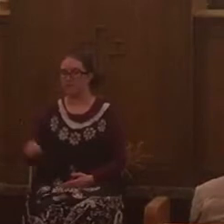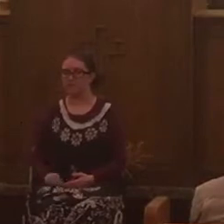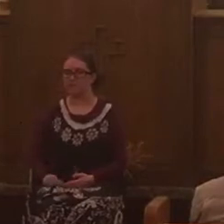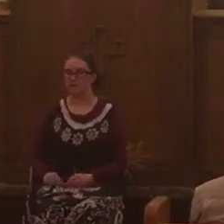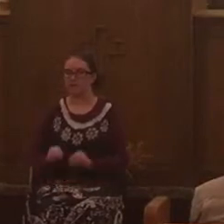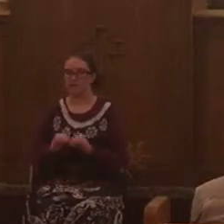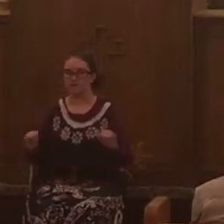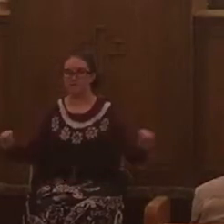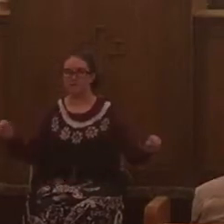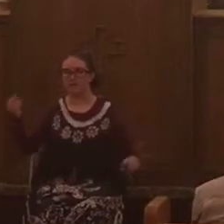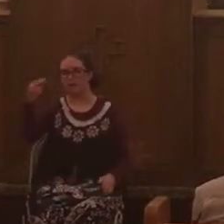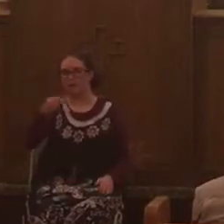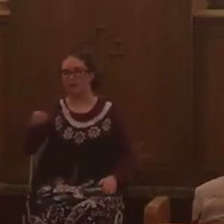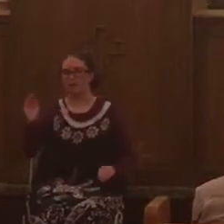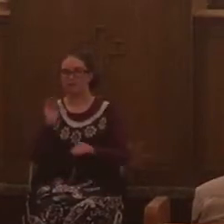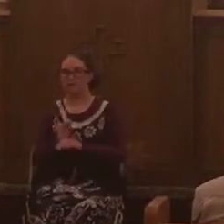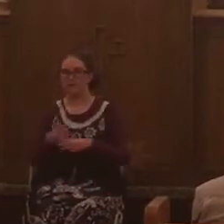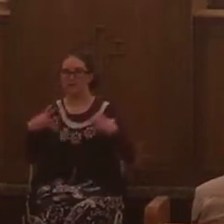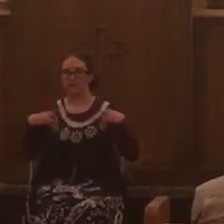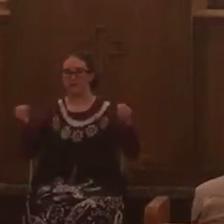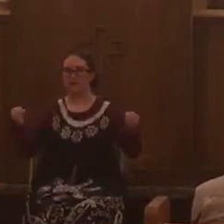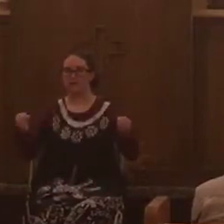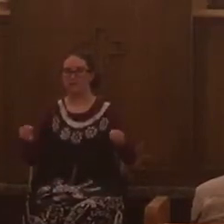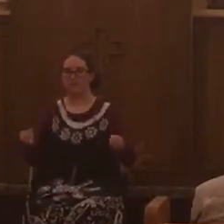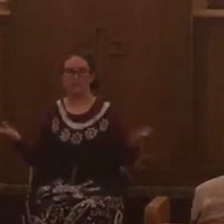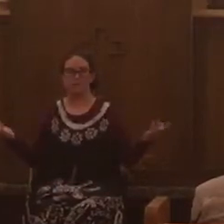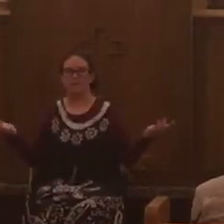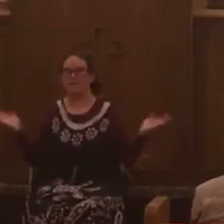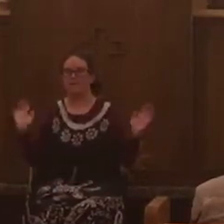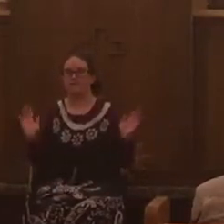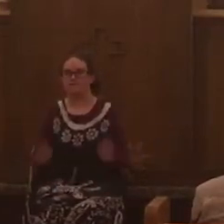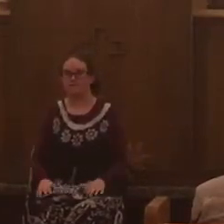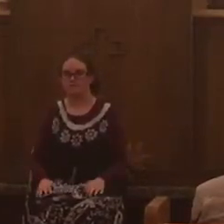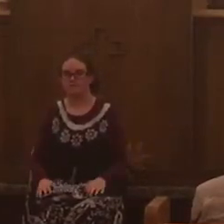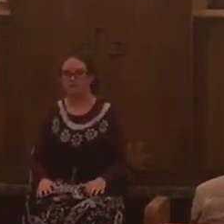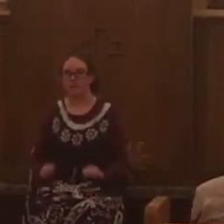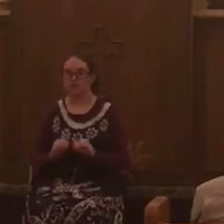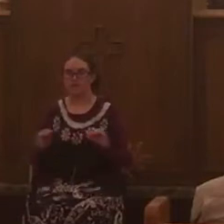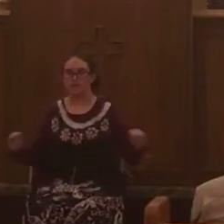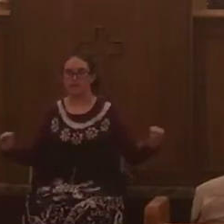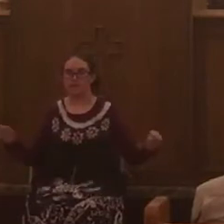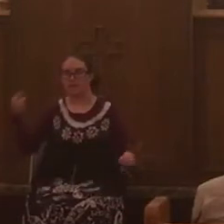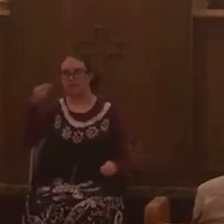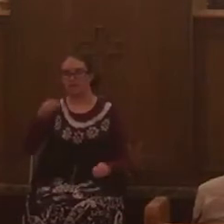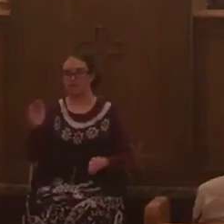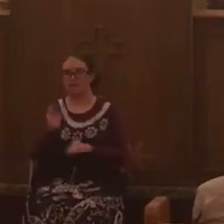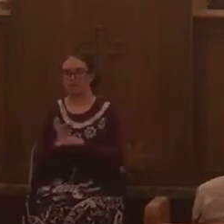and has the power of God flowing in this house every single service.